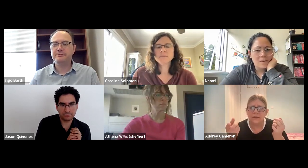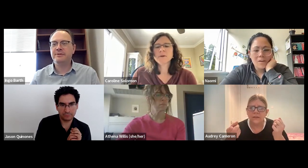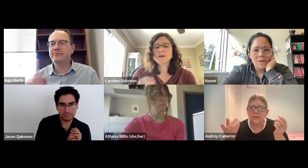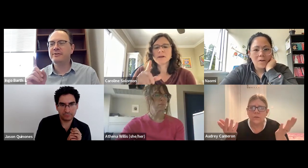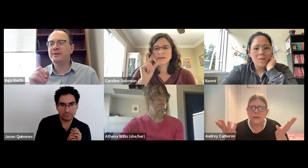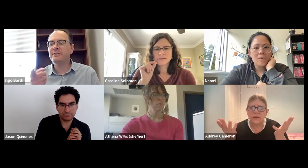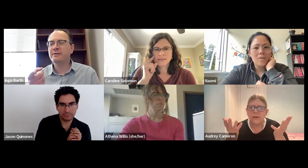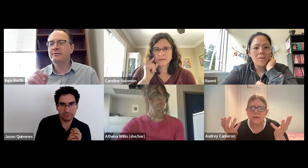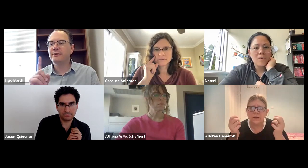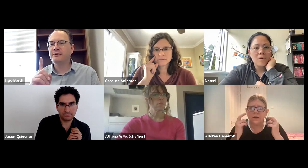Naomi, did you want to go next?